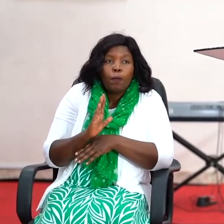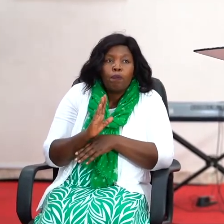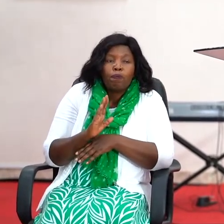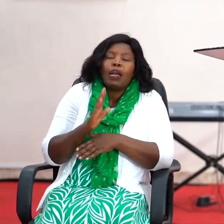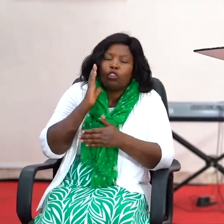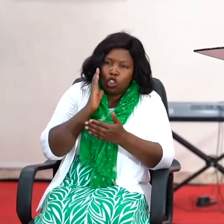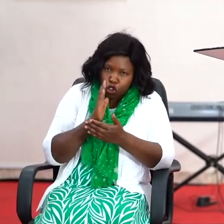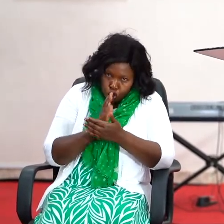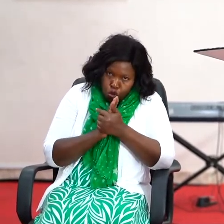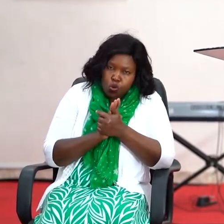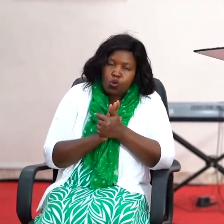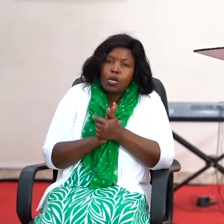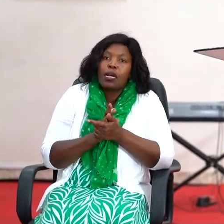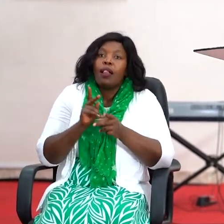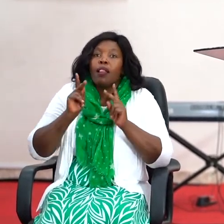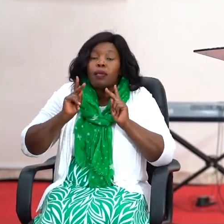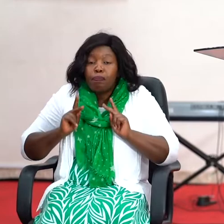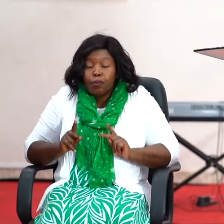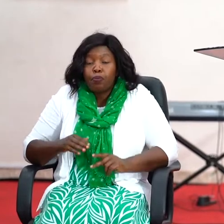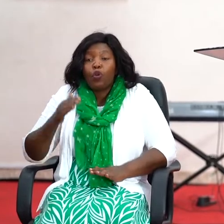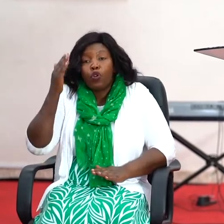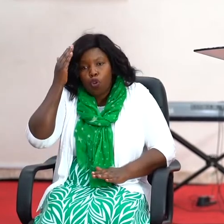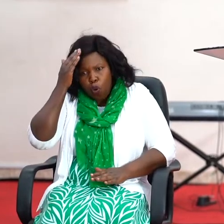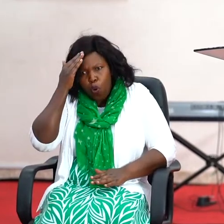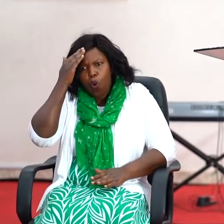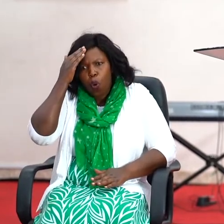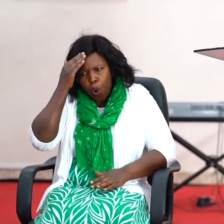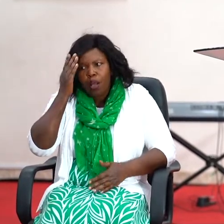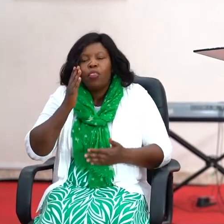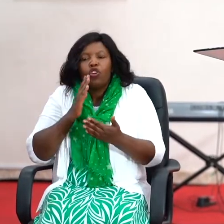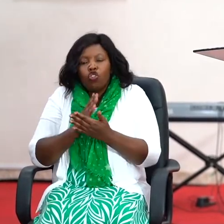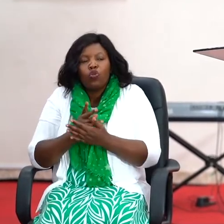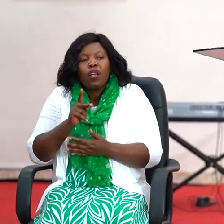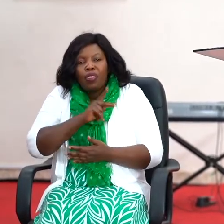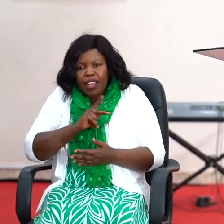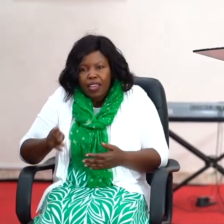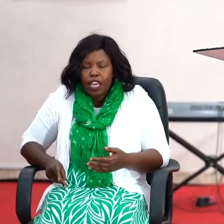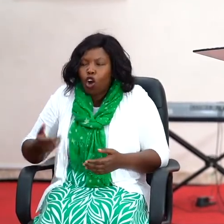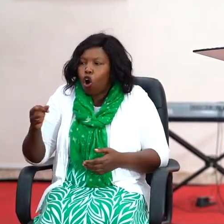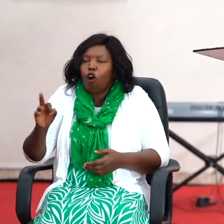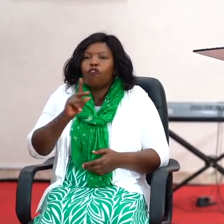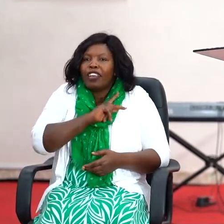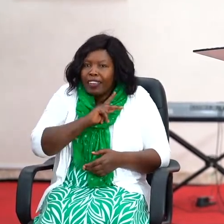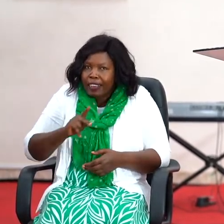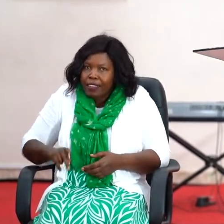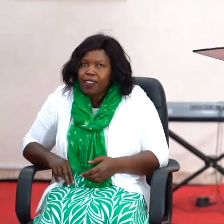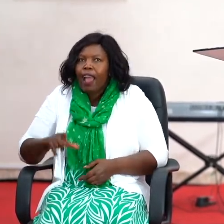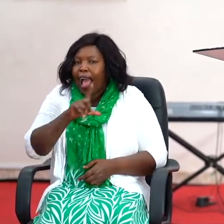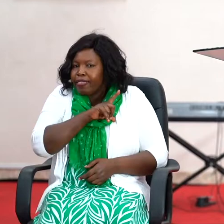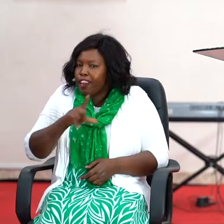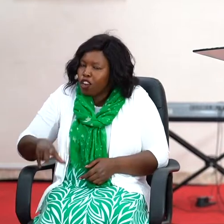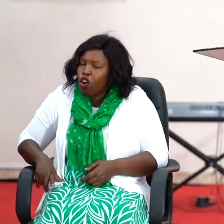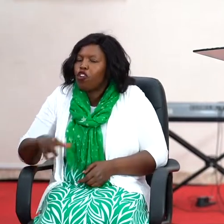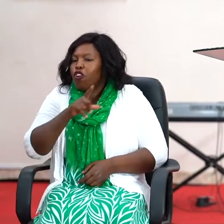indeed, people are starting to acknowledge that the King of Kings, Lord of Lords, is reigning and has always